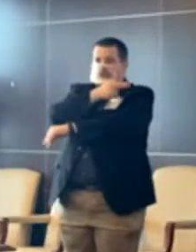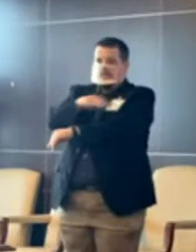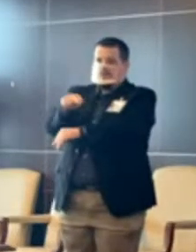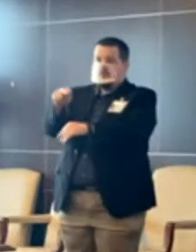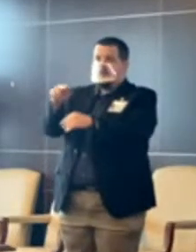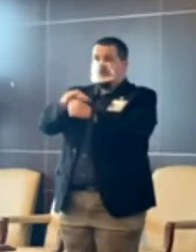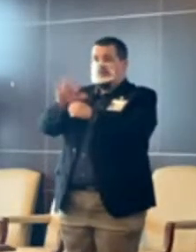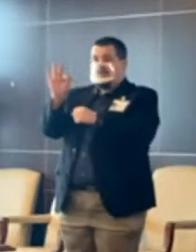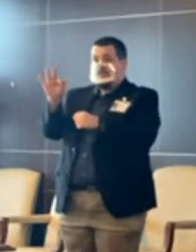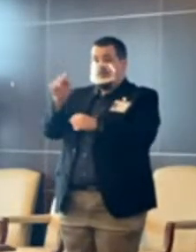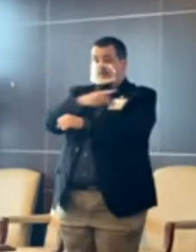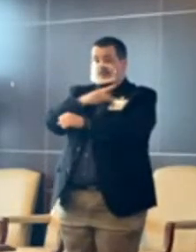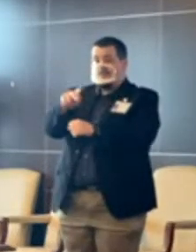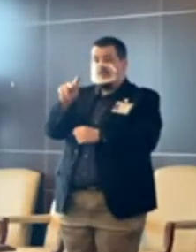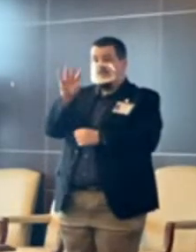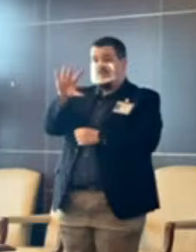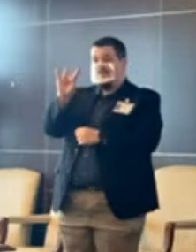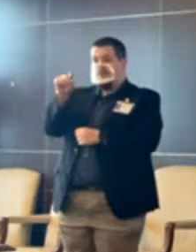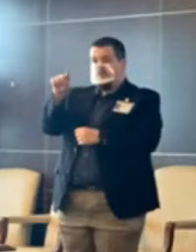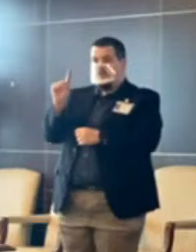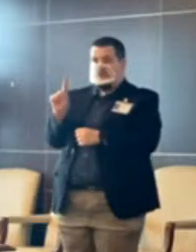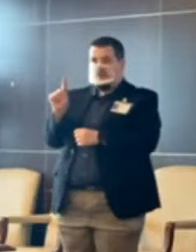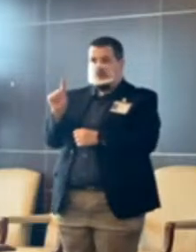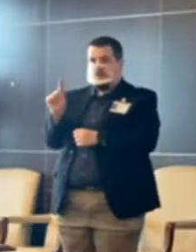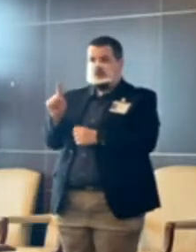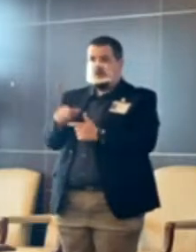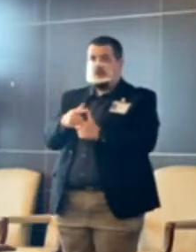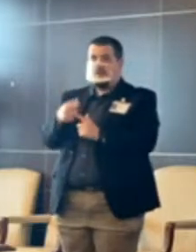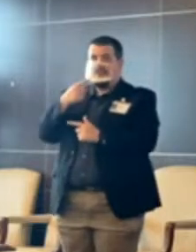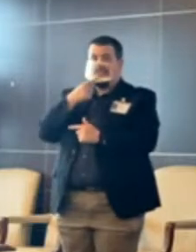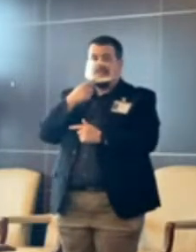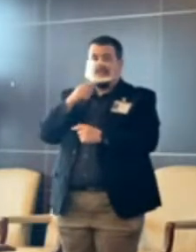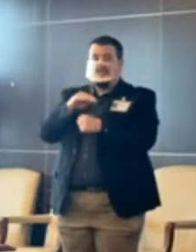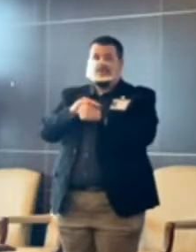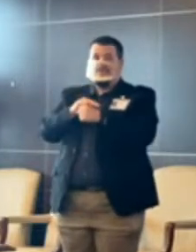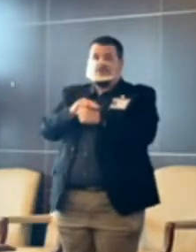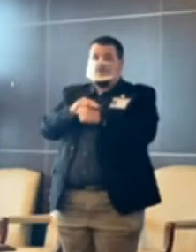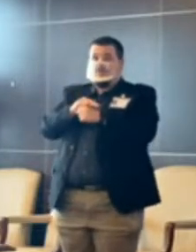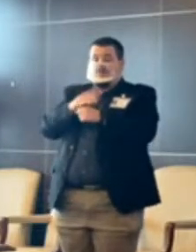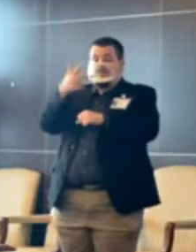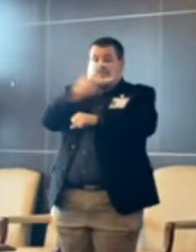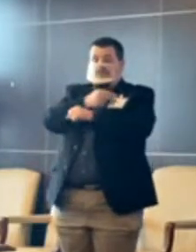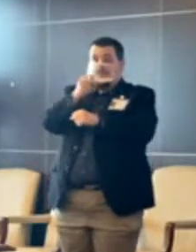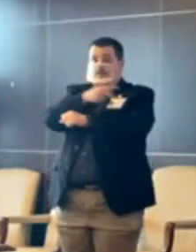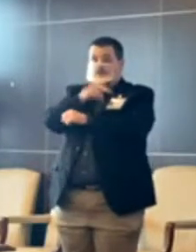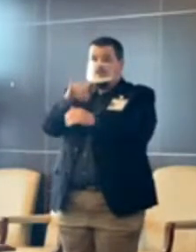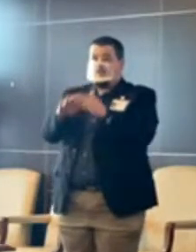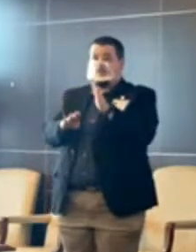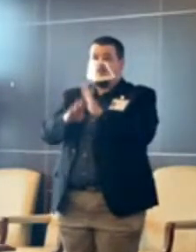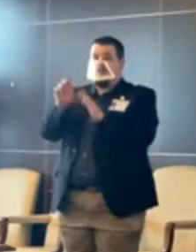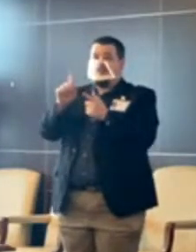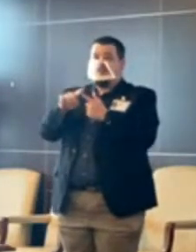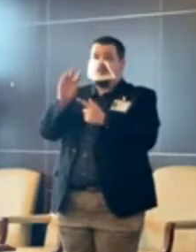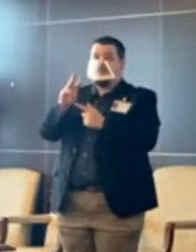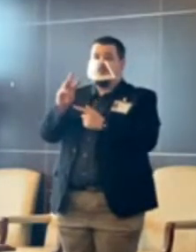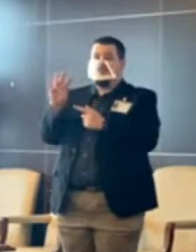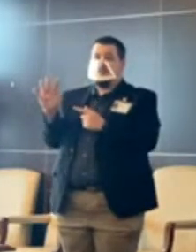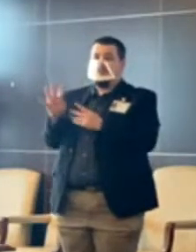hospitalized COVID-19 patient is 58.1. As Eric shared, for vaccinated patients that goes up to